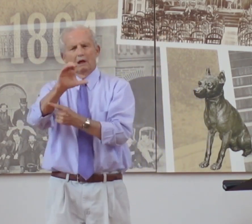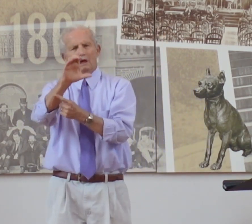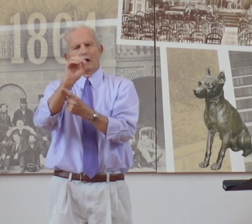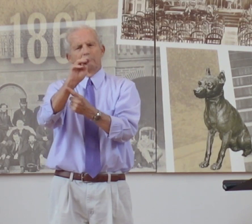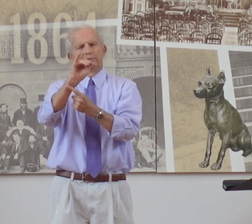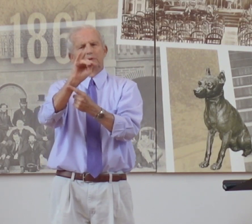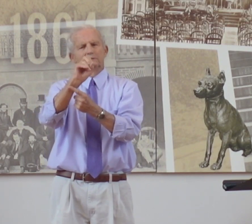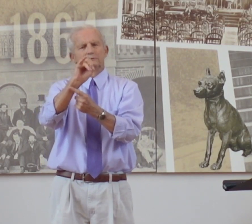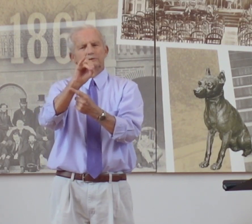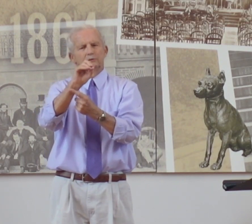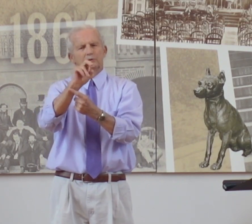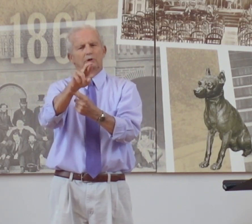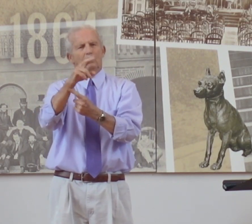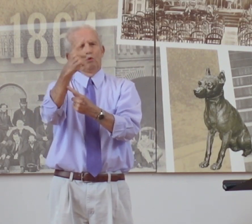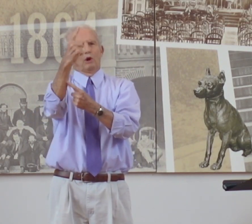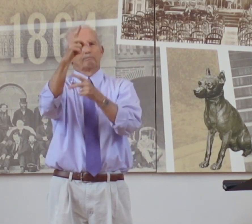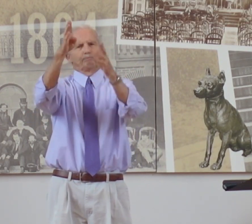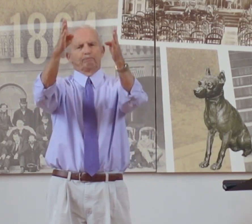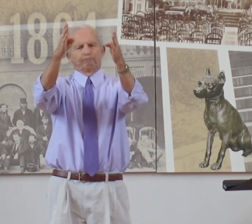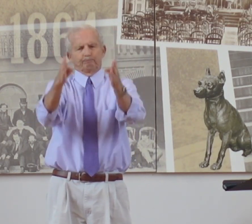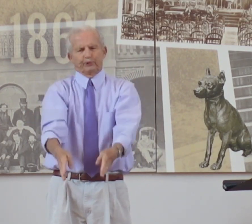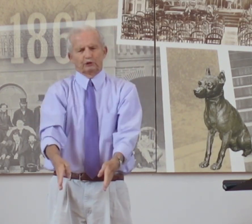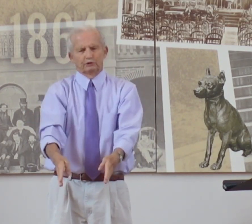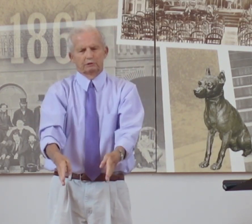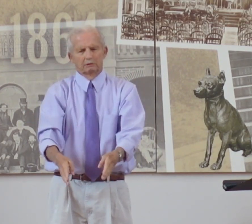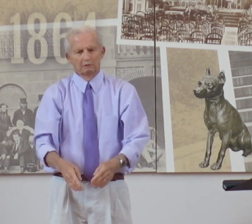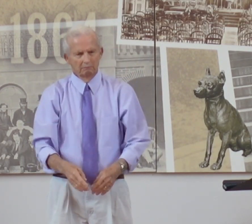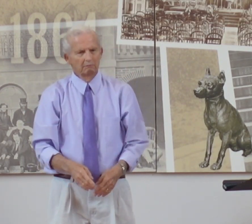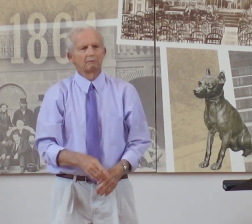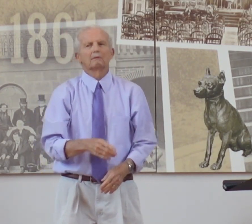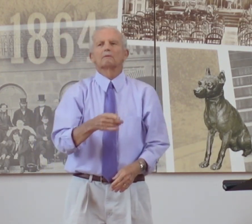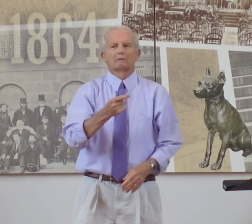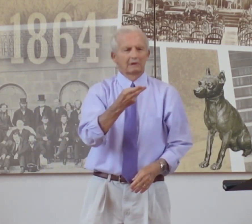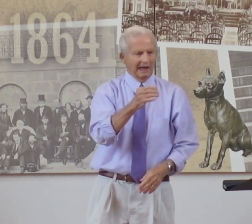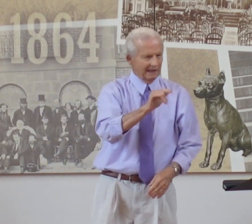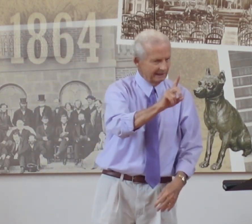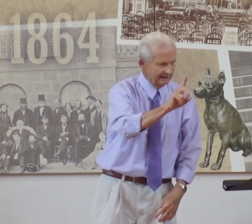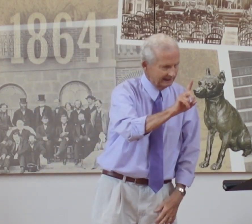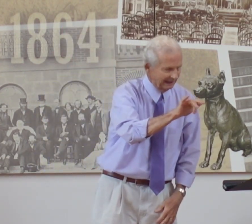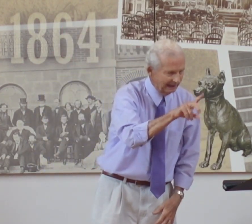They demanded a face-to-face meeting with the commissioner. The commissioner was one person.